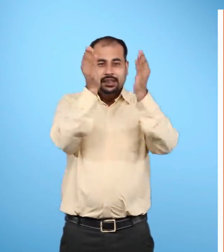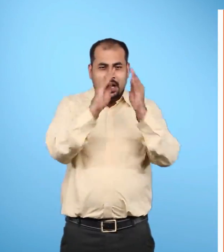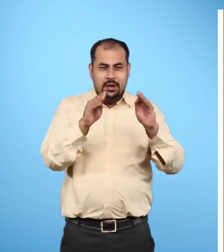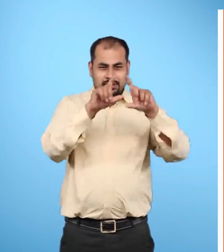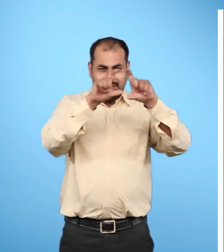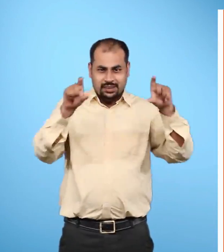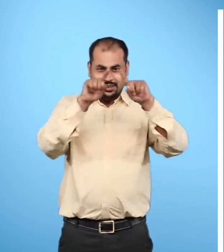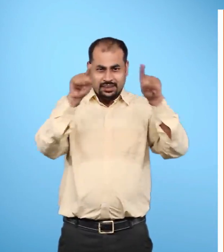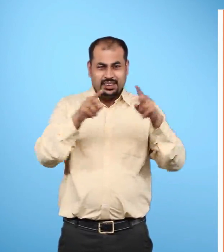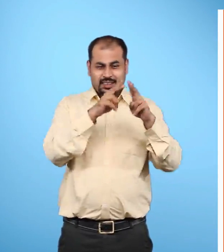Complete the shape.